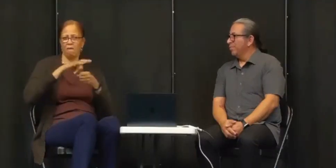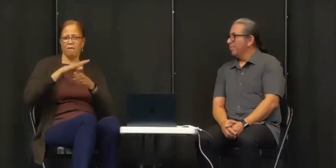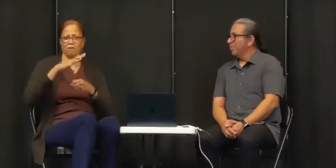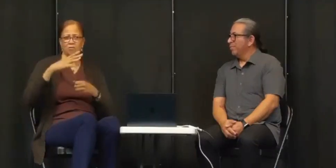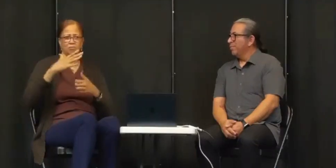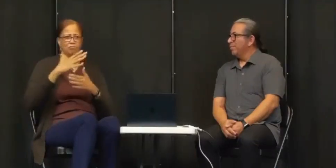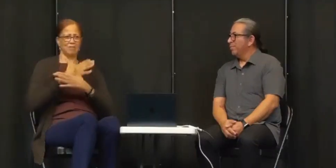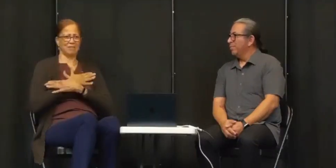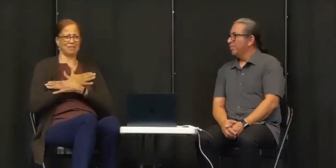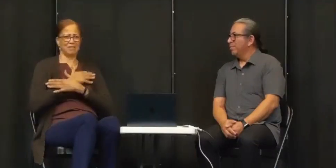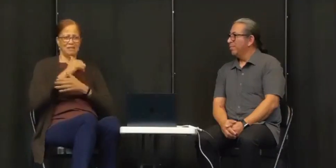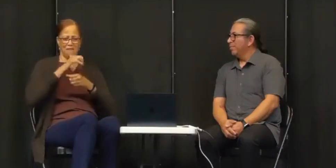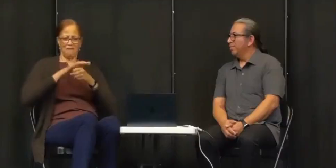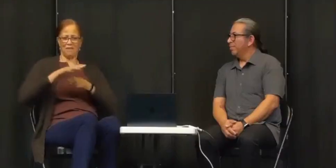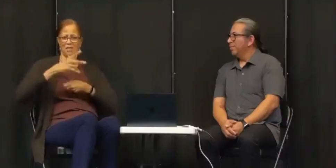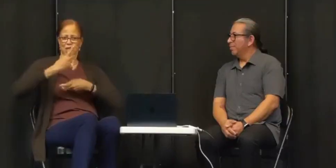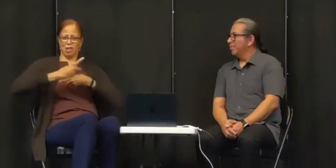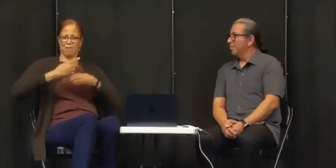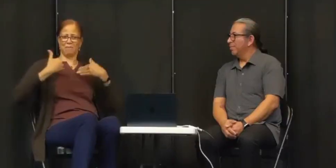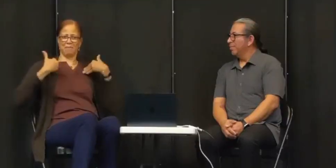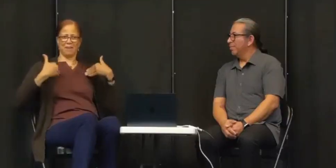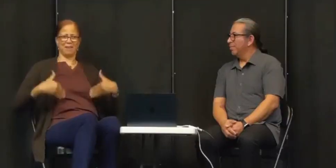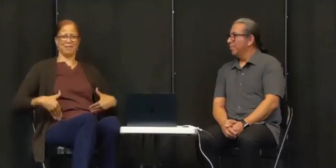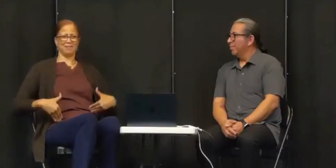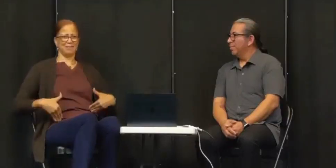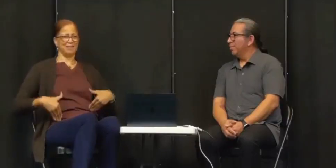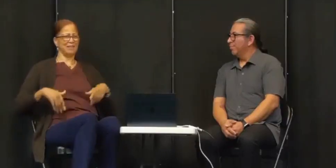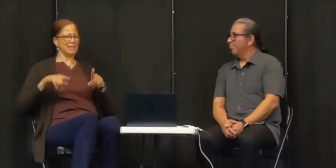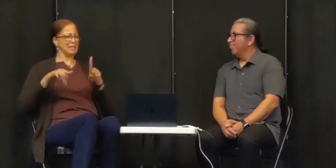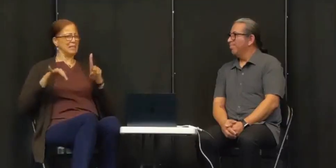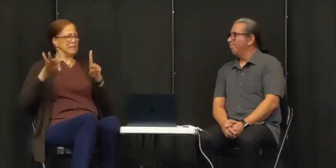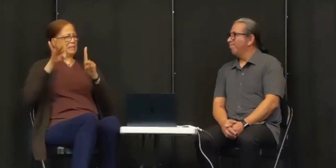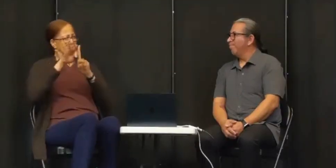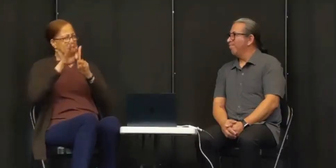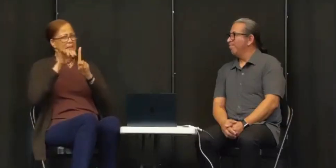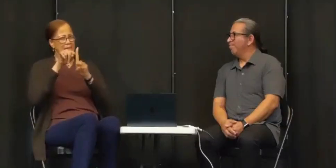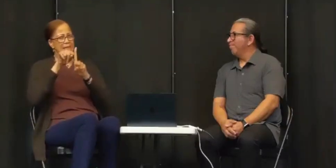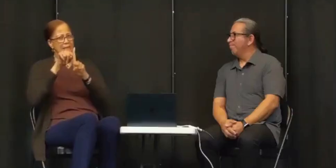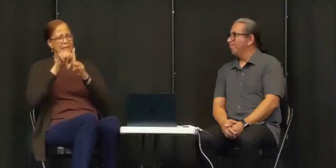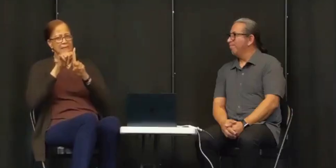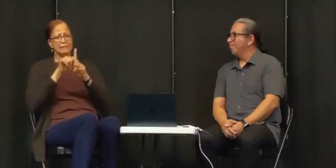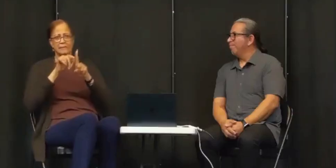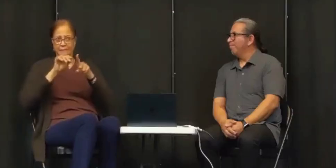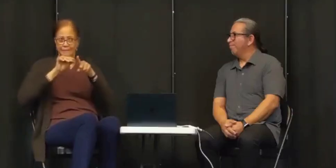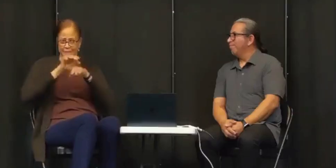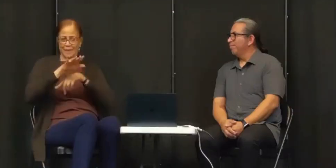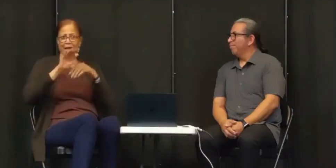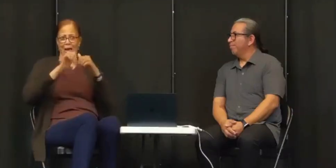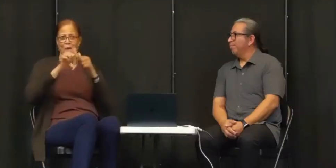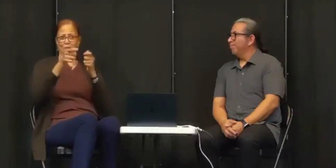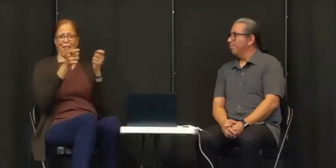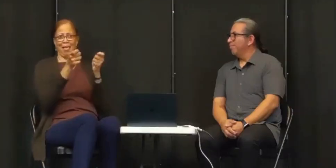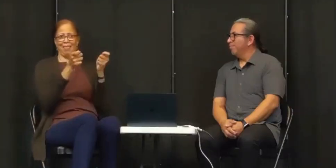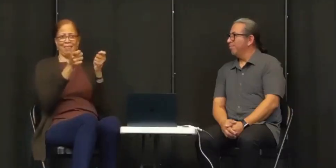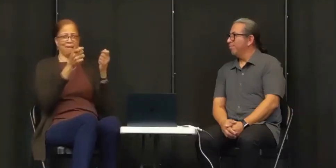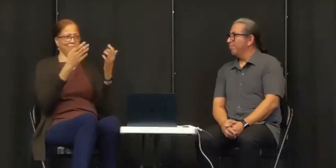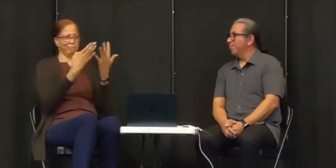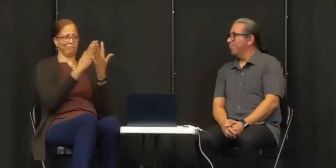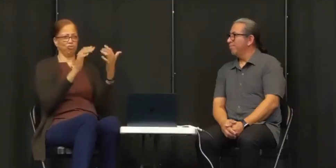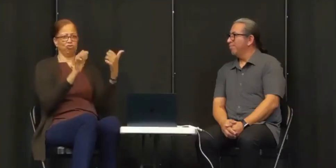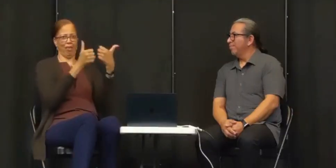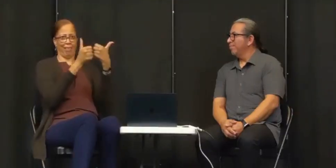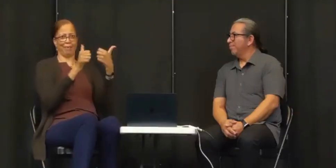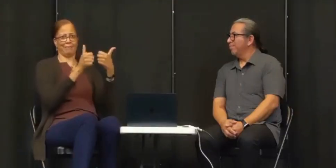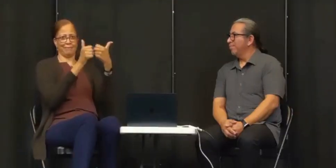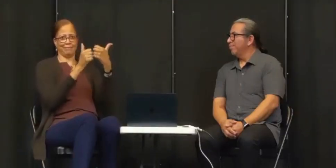spill out. So make sure that you're well rested. Take care of yourself. I think that's really important. And that's going to